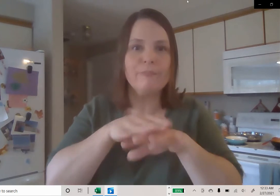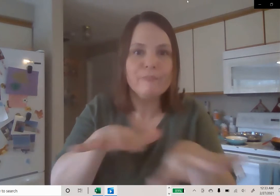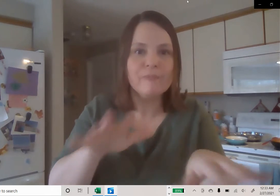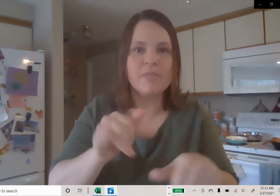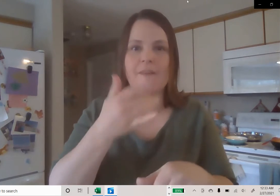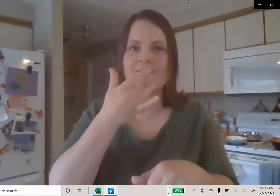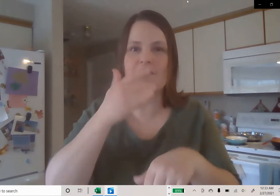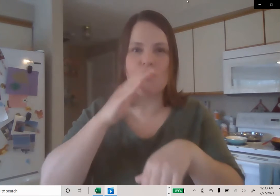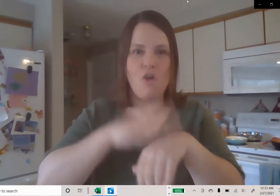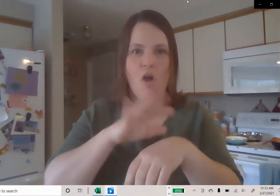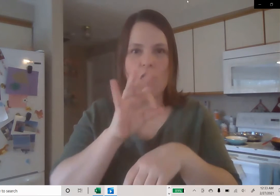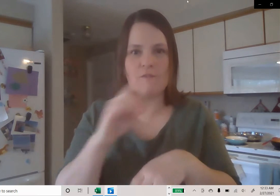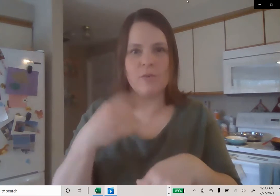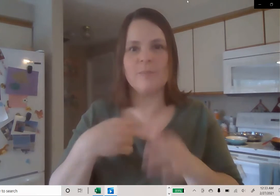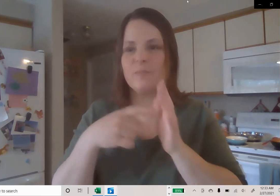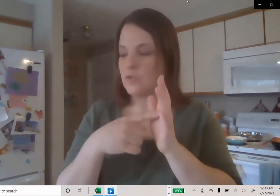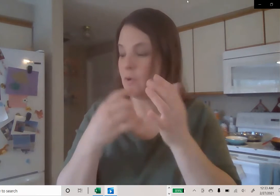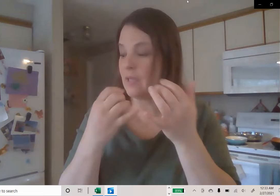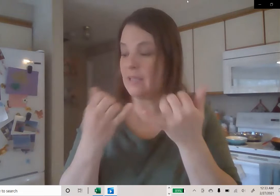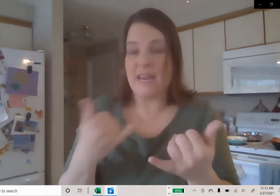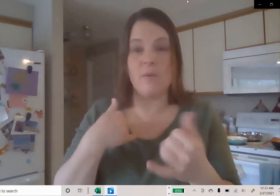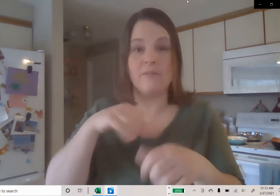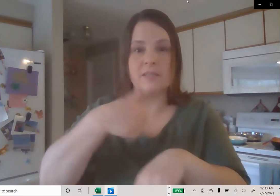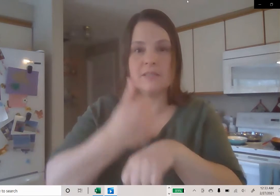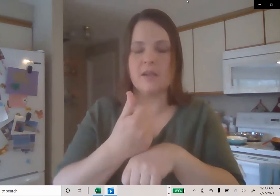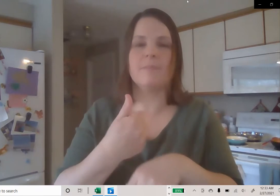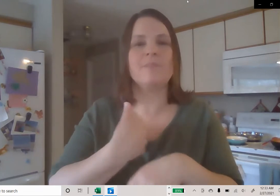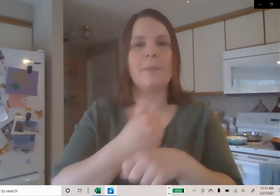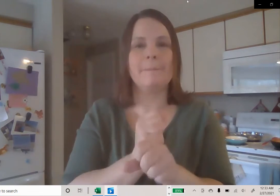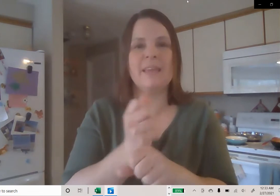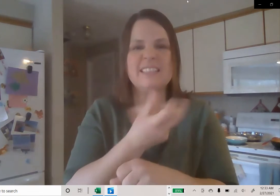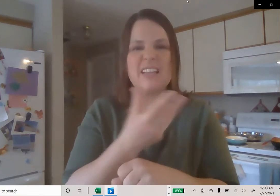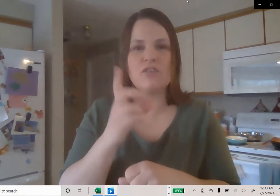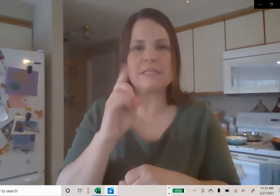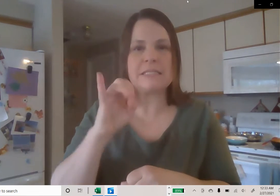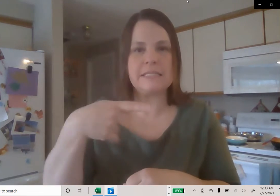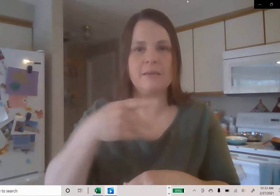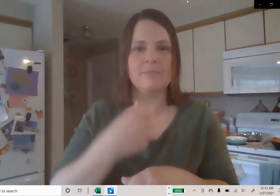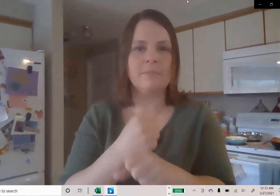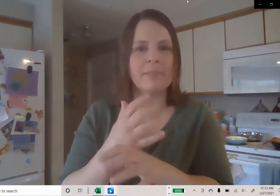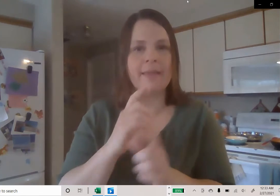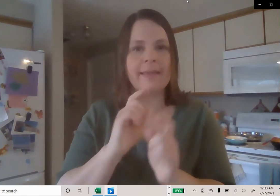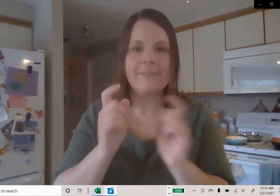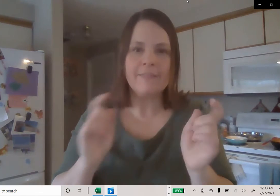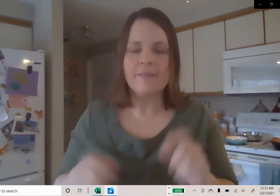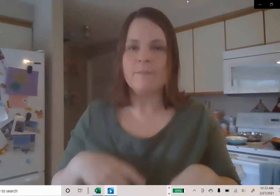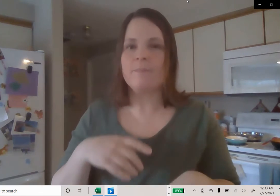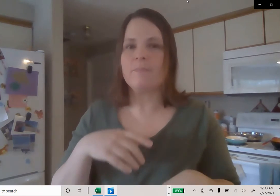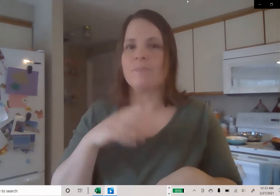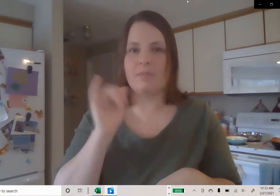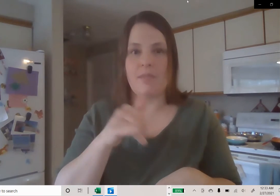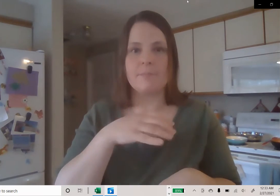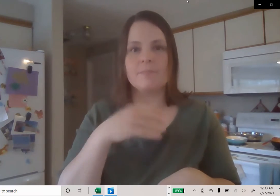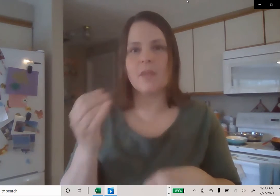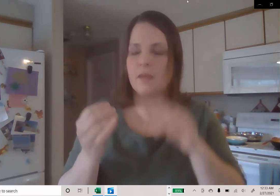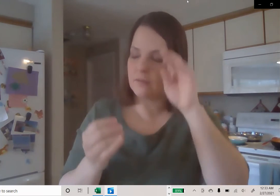and then it will infuse its flavor onto the food. So right now I have several dips that I've made for